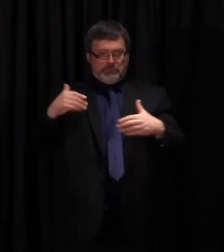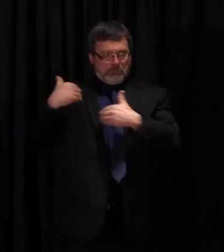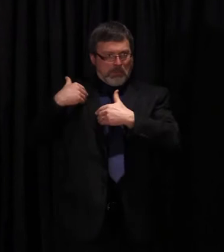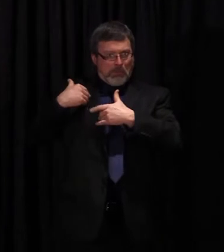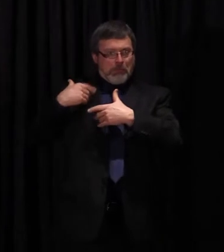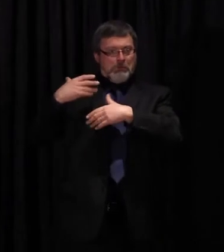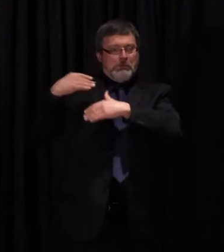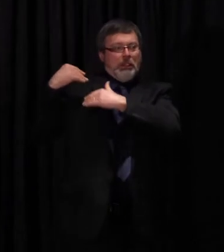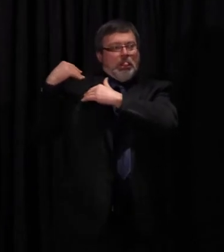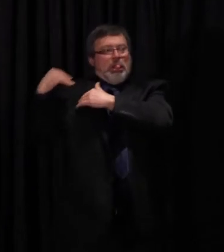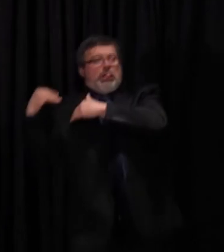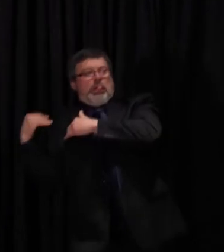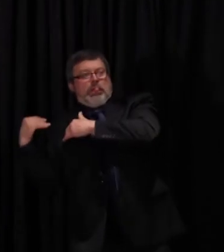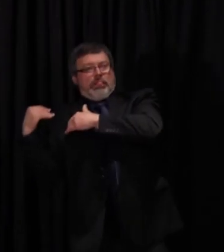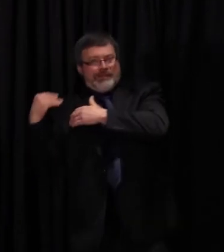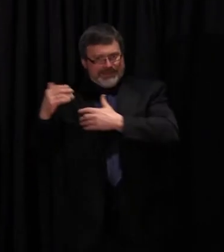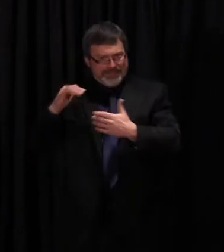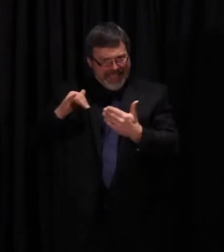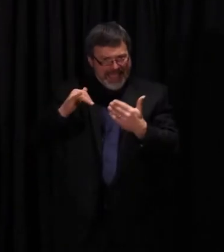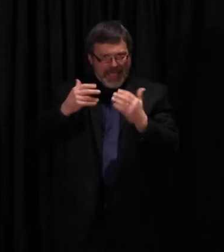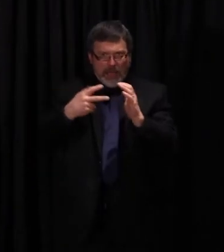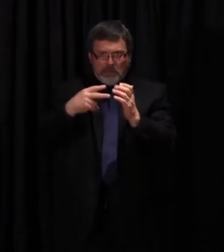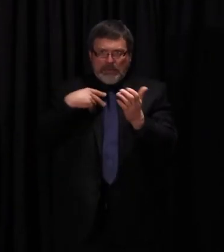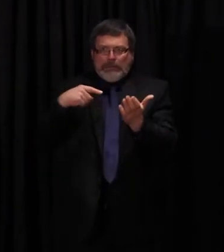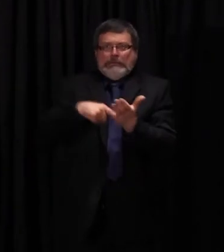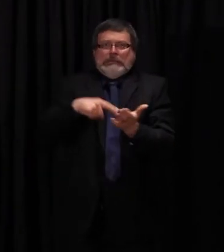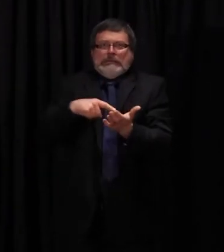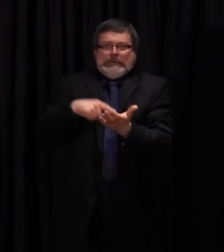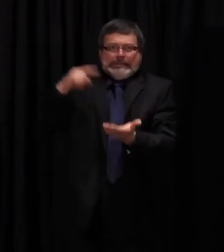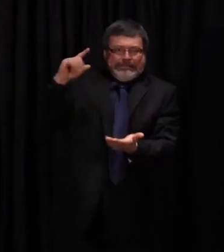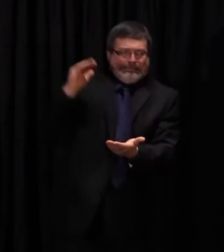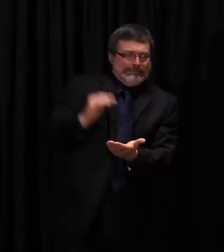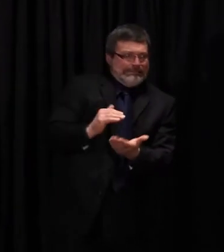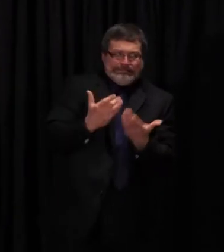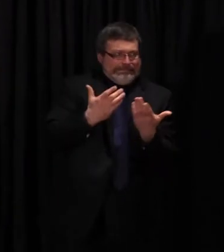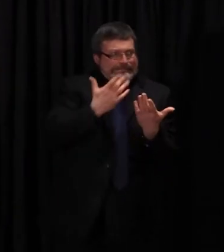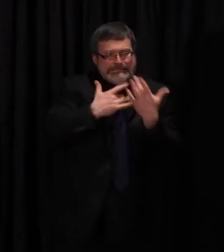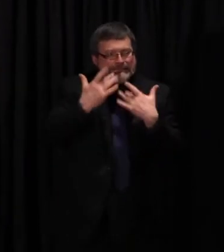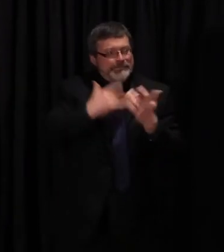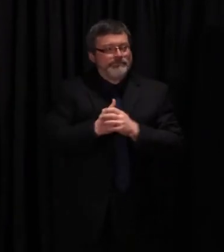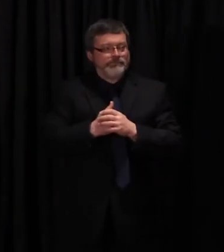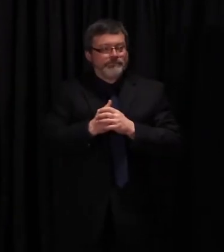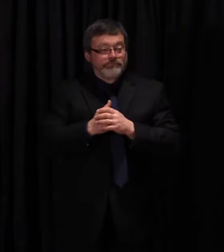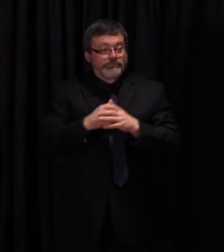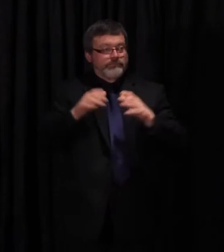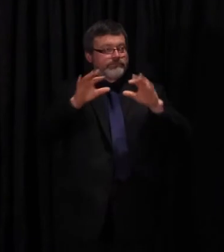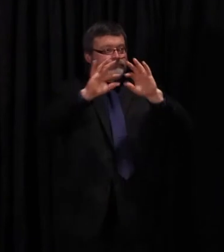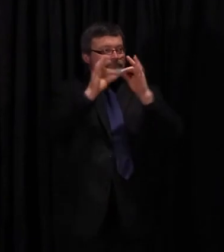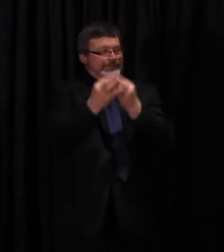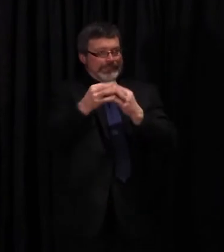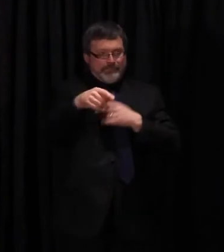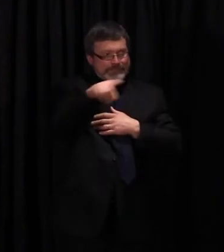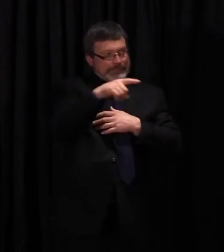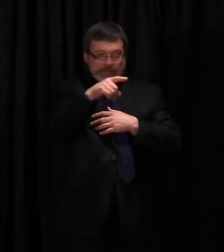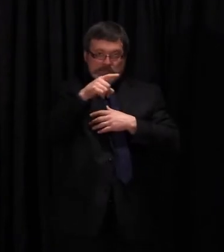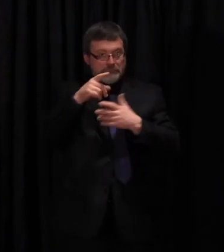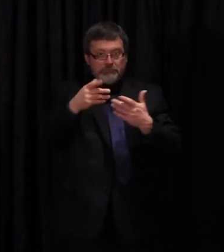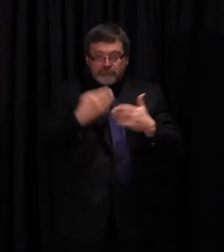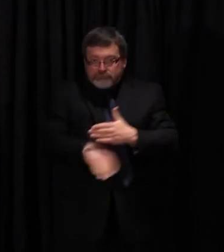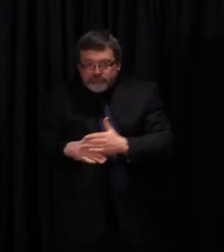With fewer working families comes fewer kids in our schools, lower